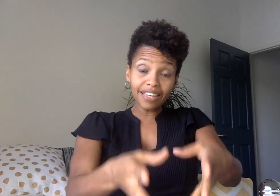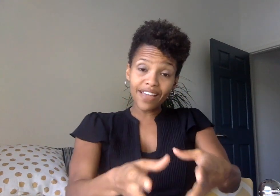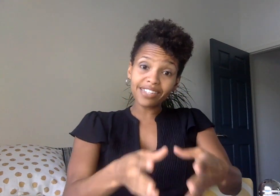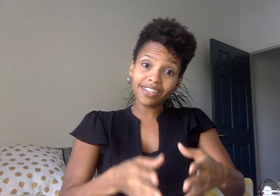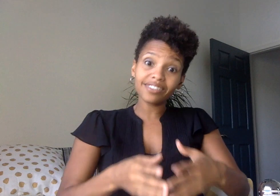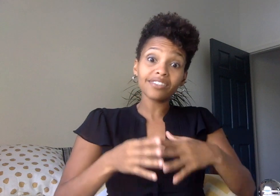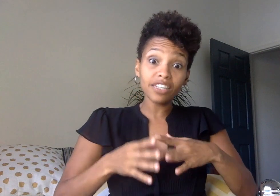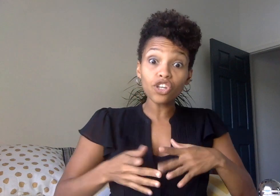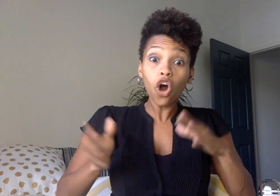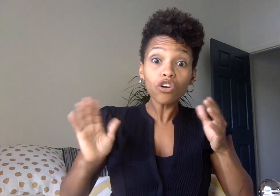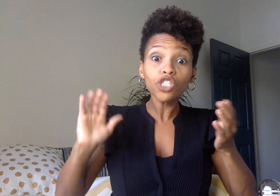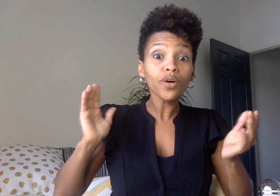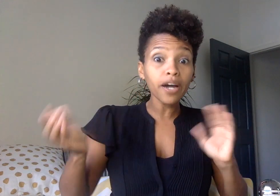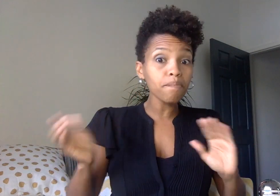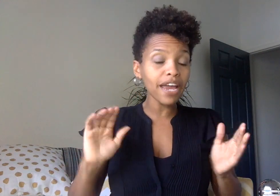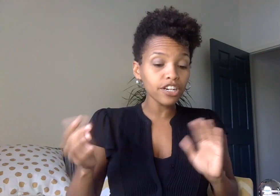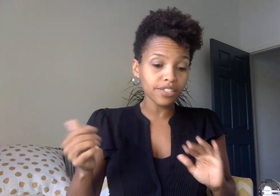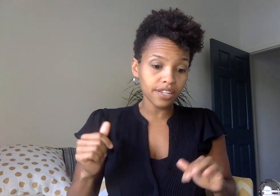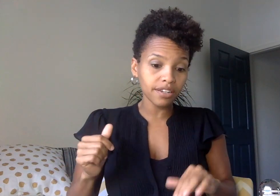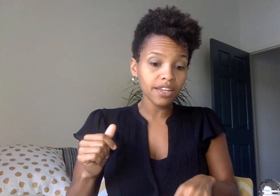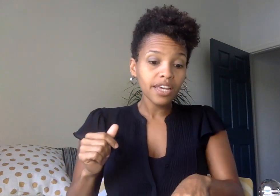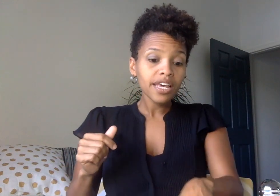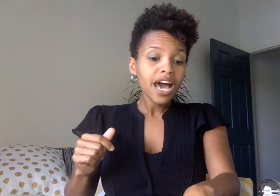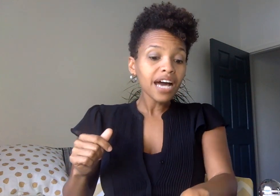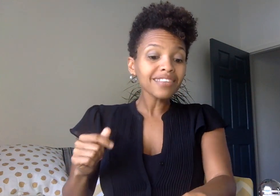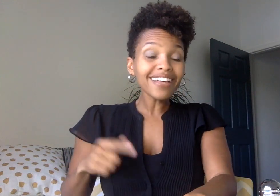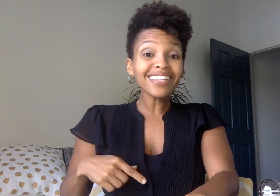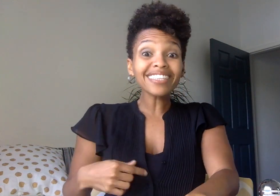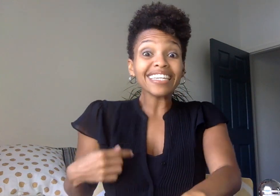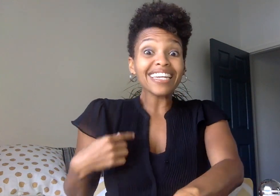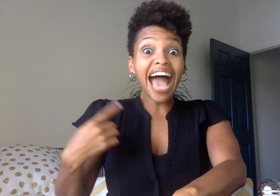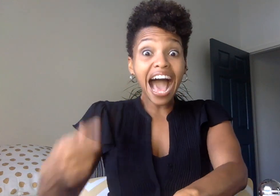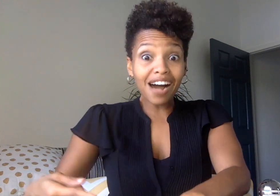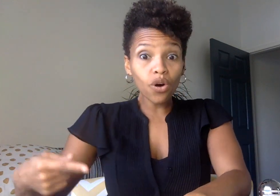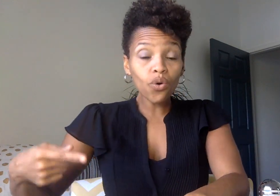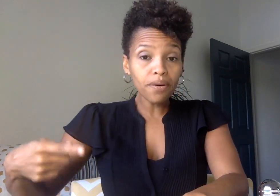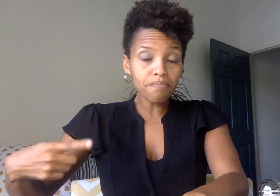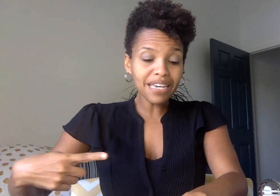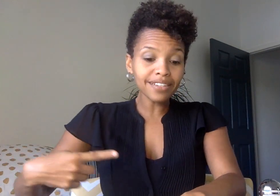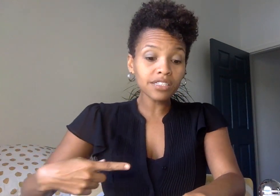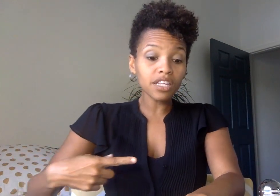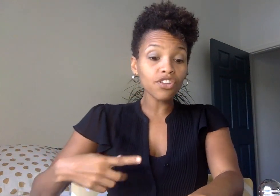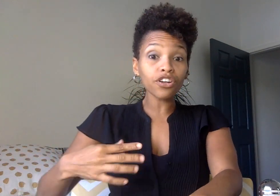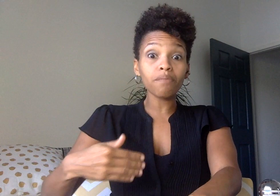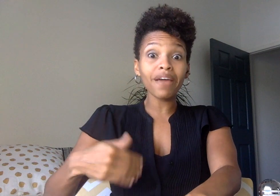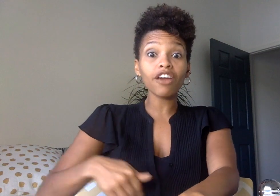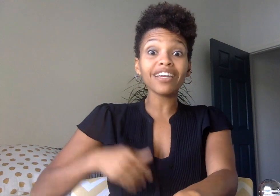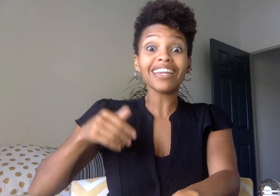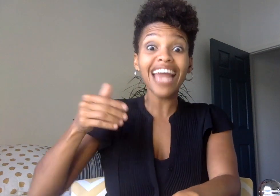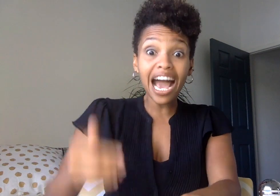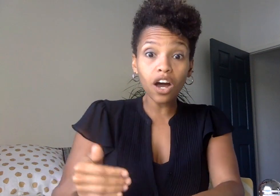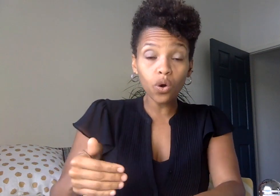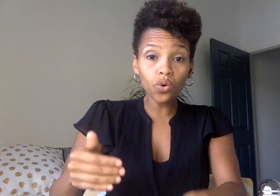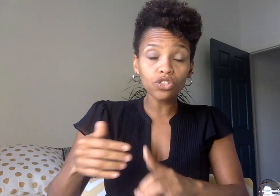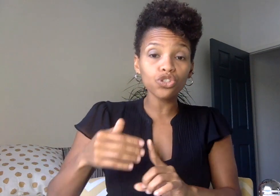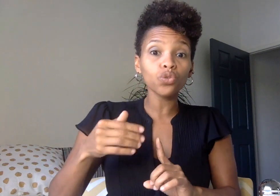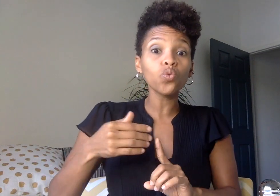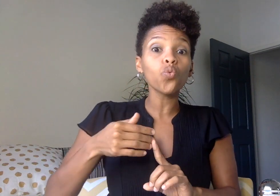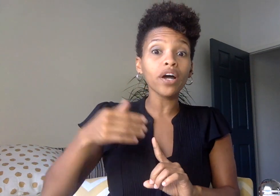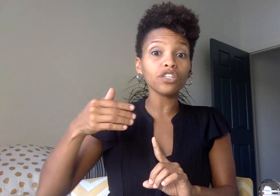that sentence is also a comparison. Less likely now means they're comparing now to what